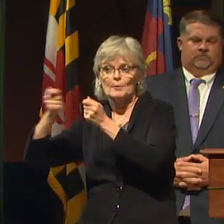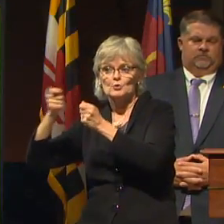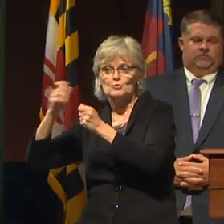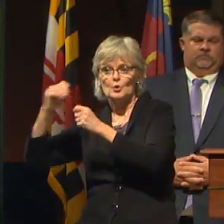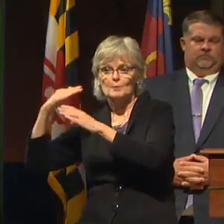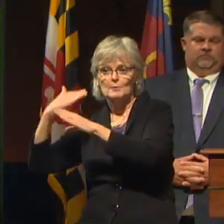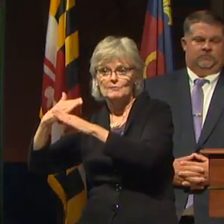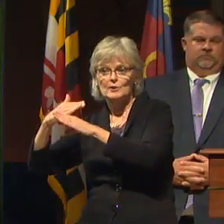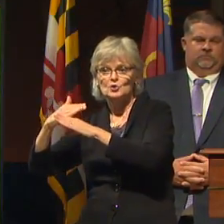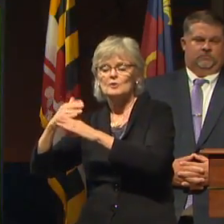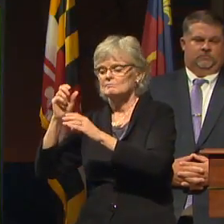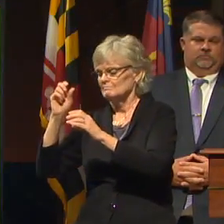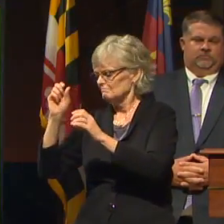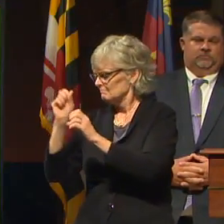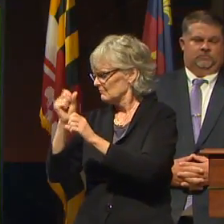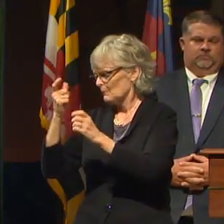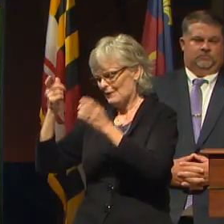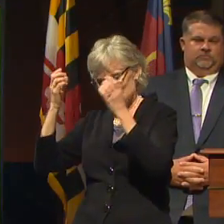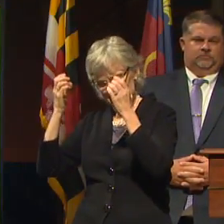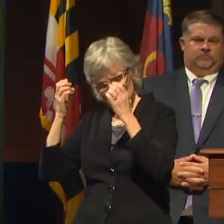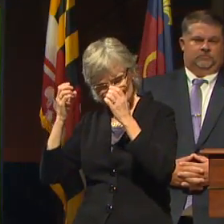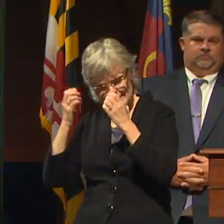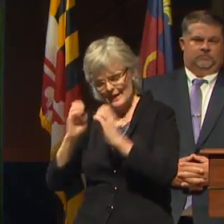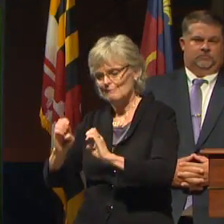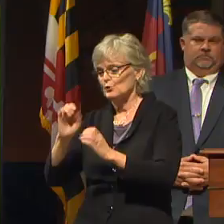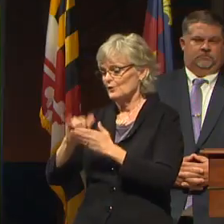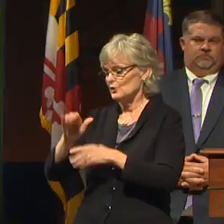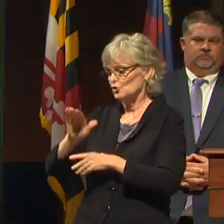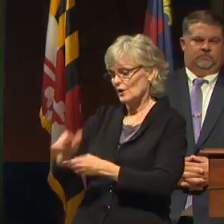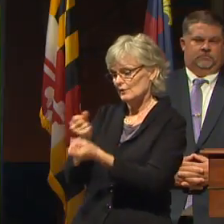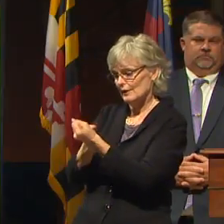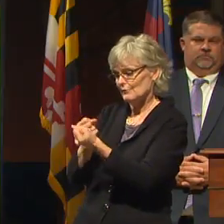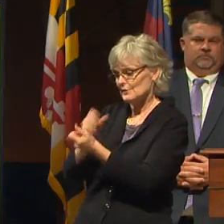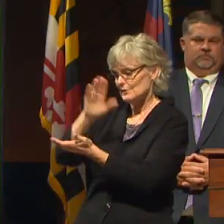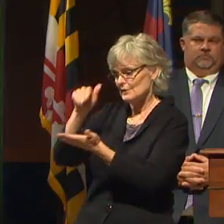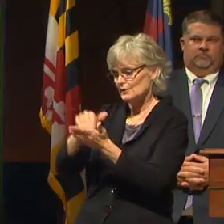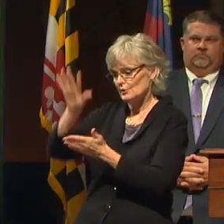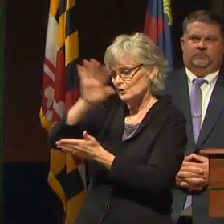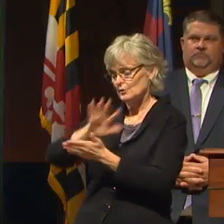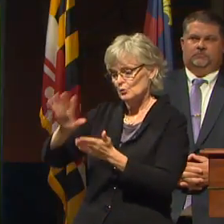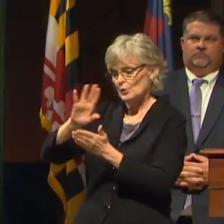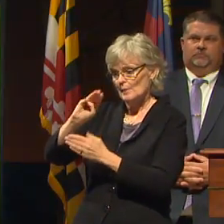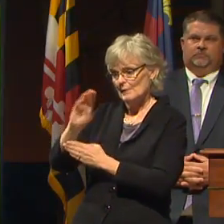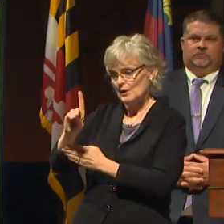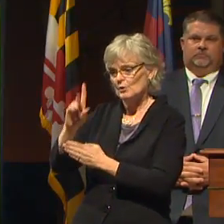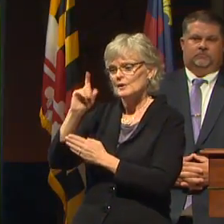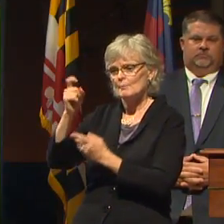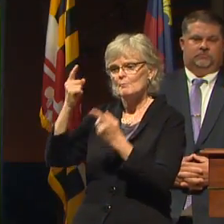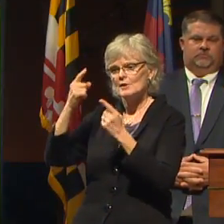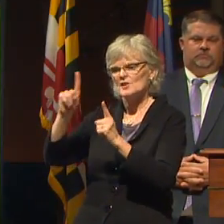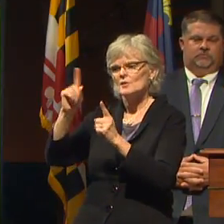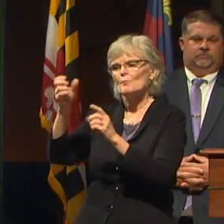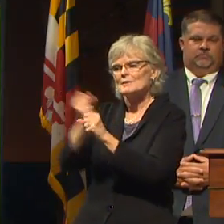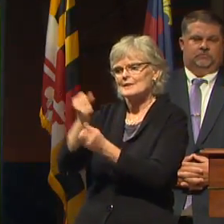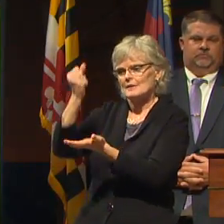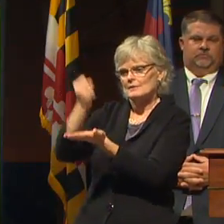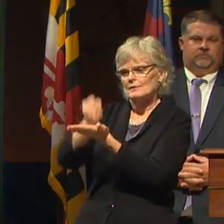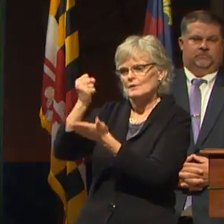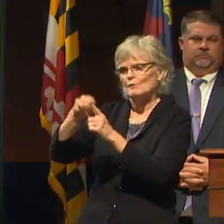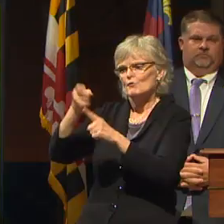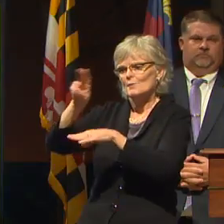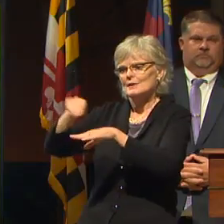Prevention, have made a concentrated effort that child advocacy centers across Maryland achieve accreditation from the National